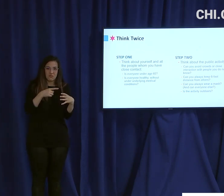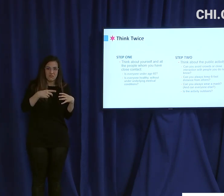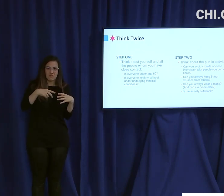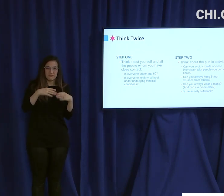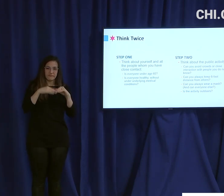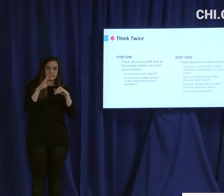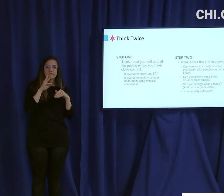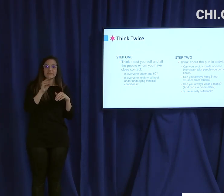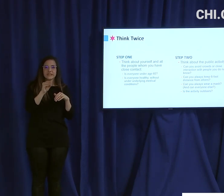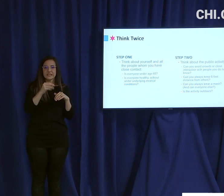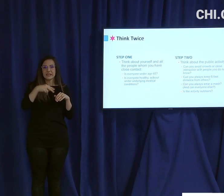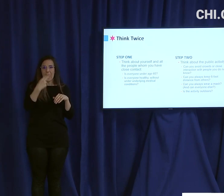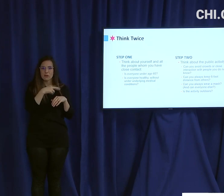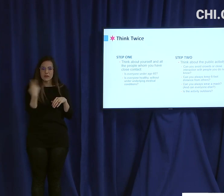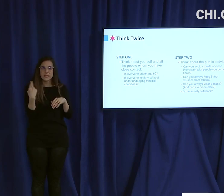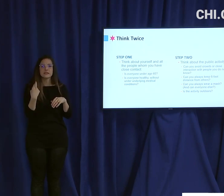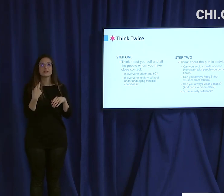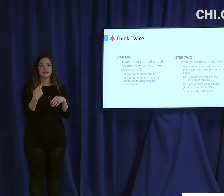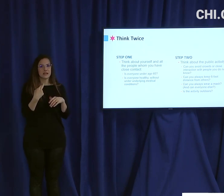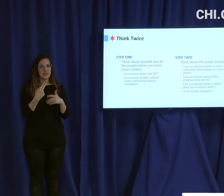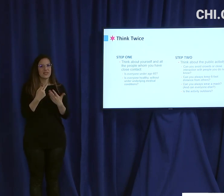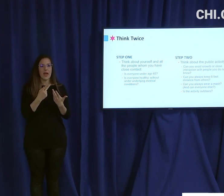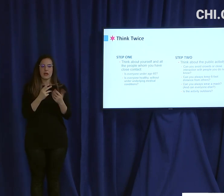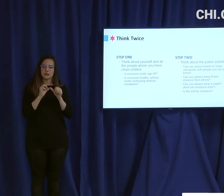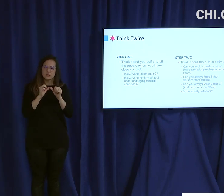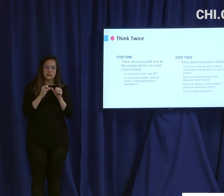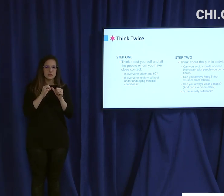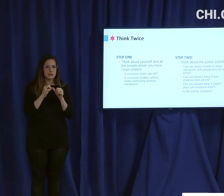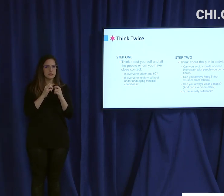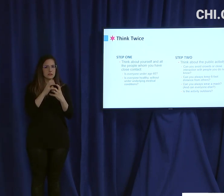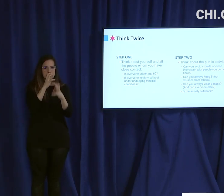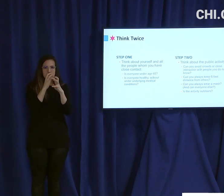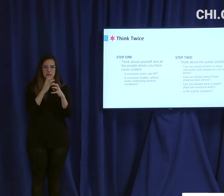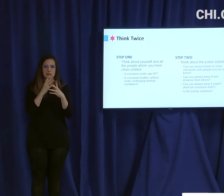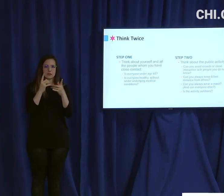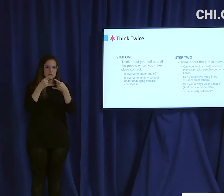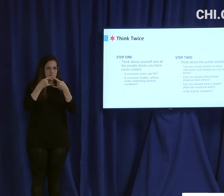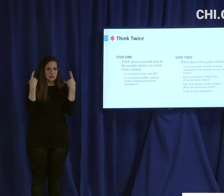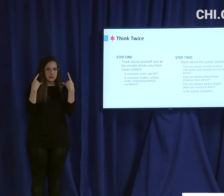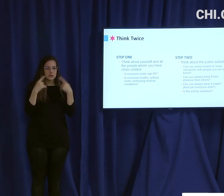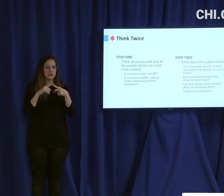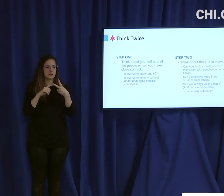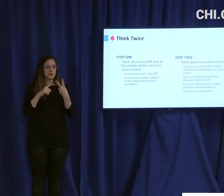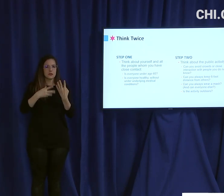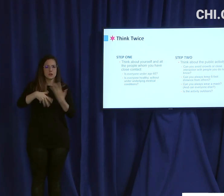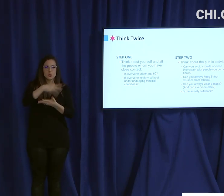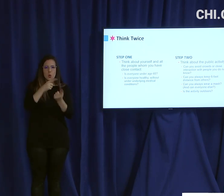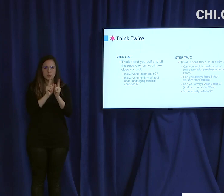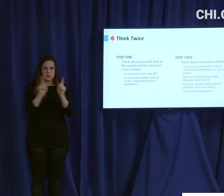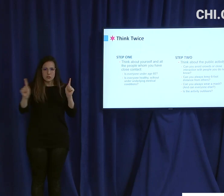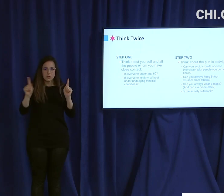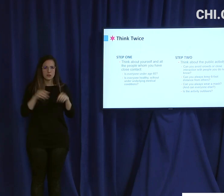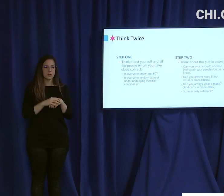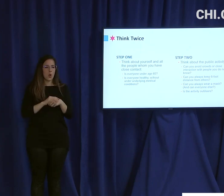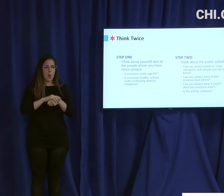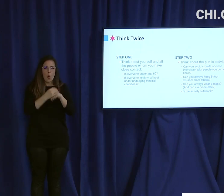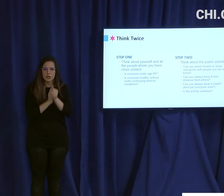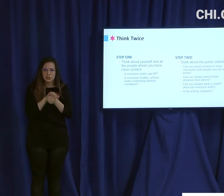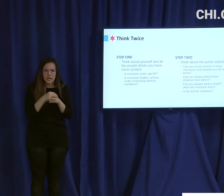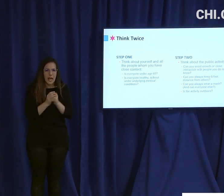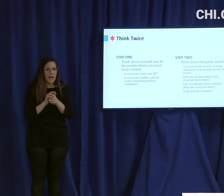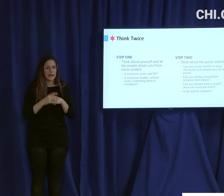work. Wear those face coverings, keep your physical distance, do the good hand hygiene,